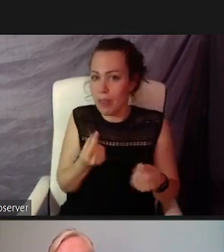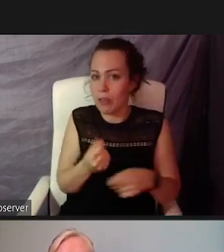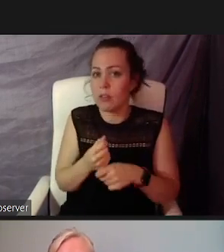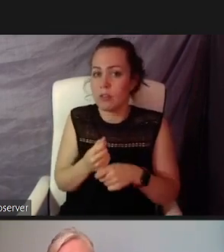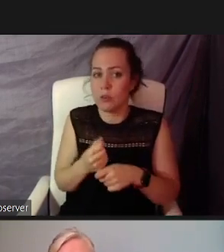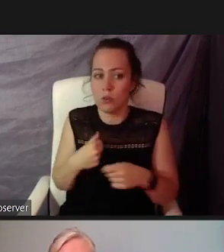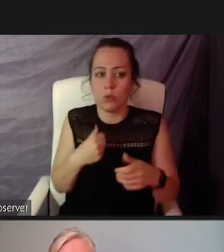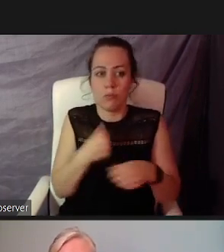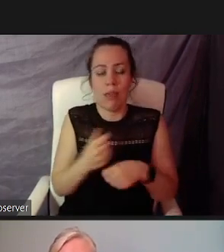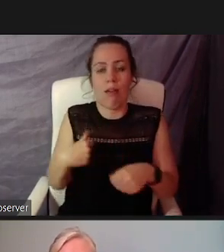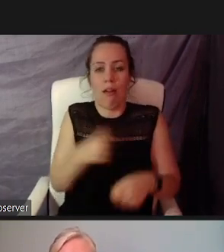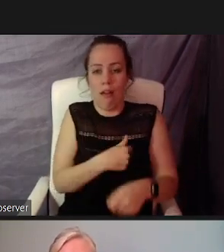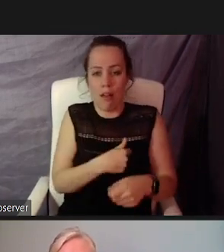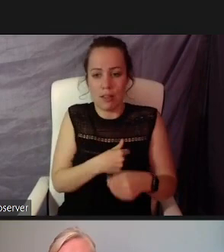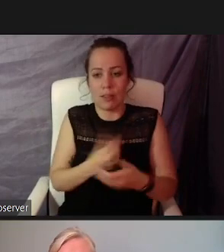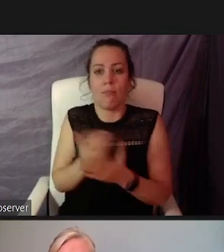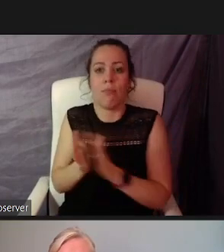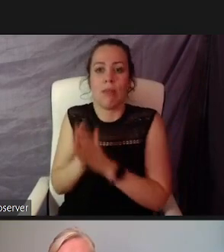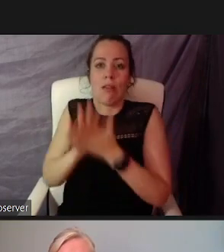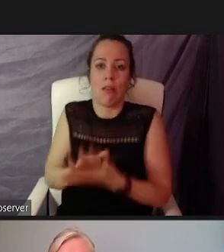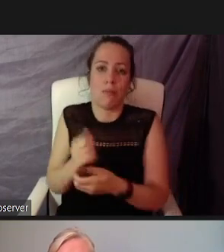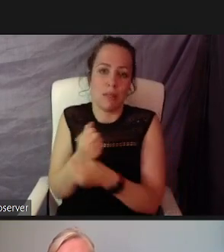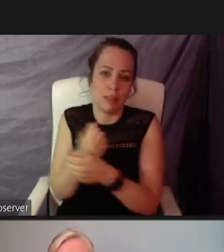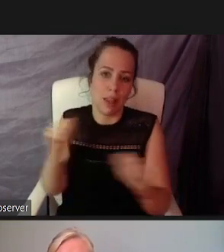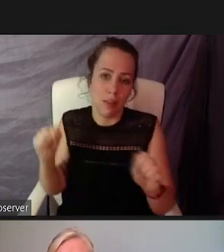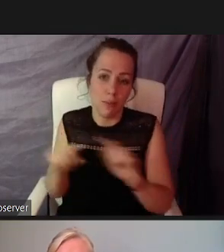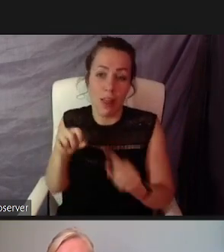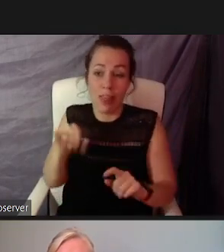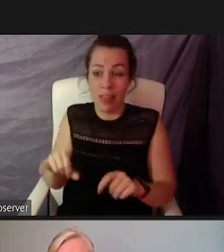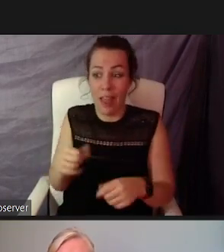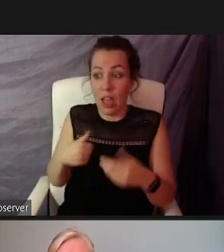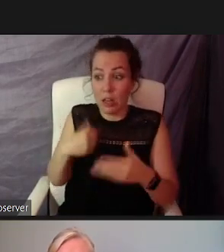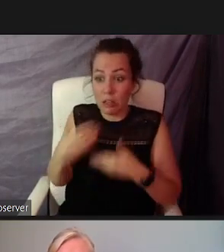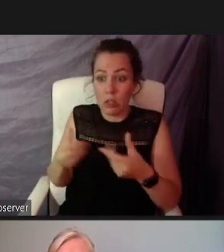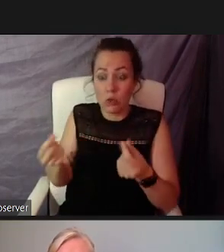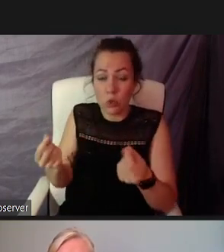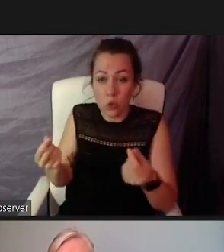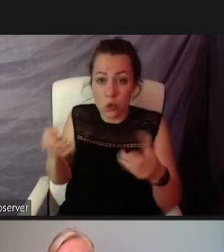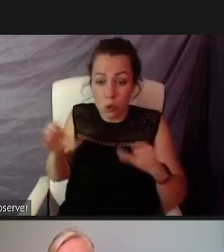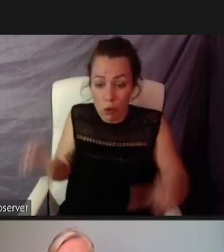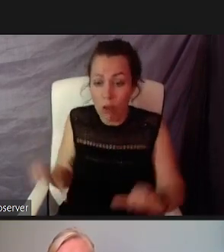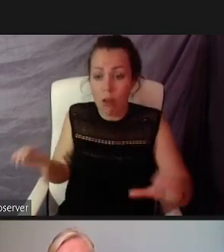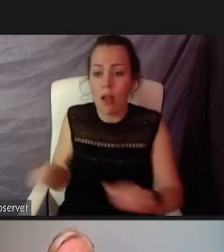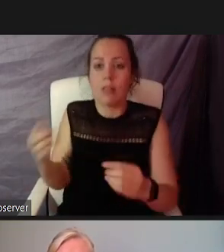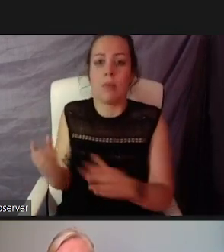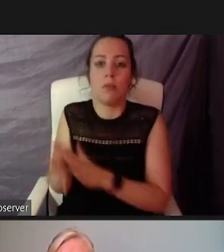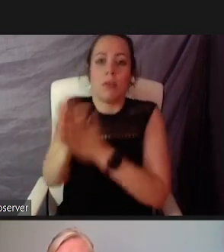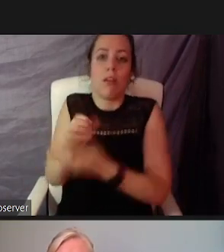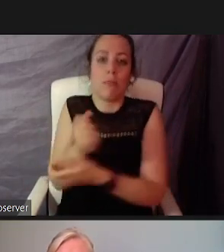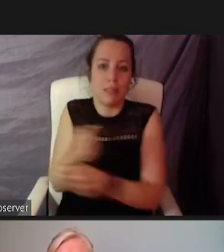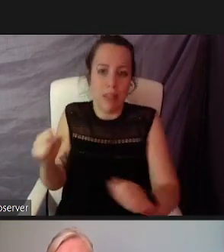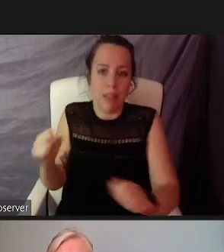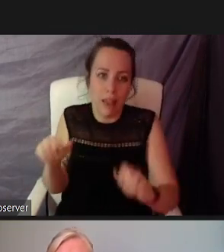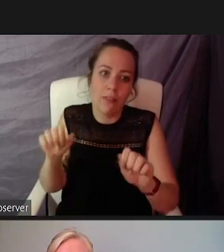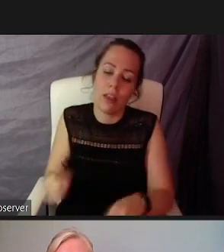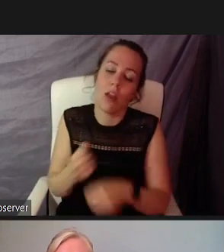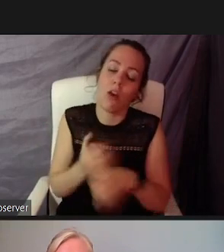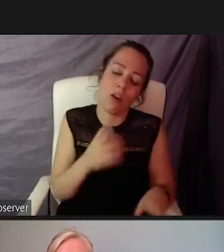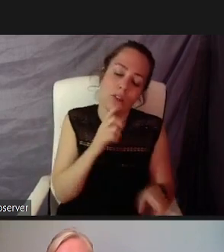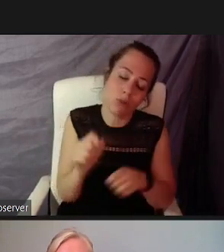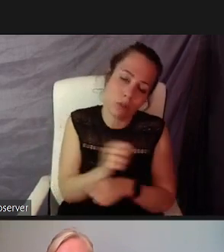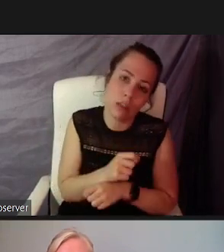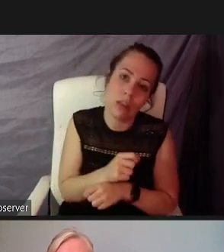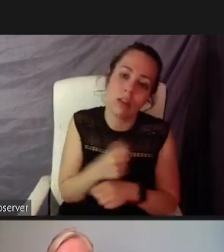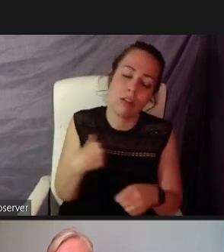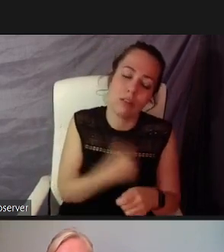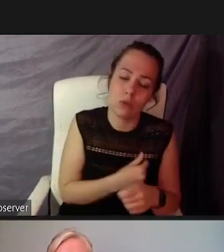might be inadvertently harmful to ourselves or to others. So this can include things like